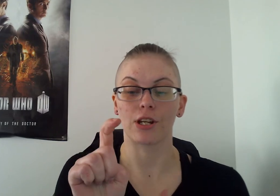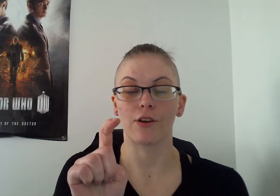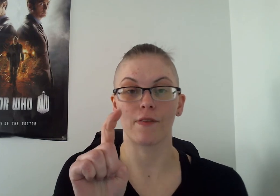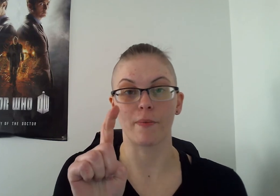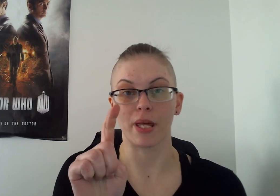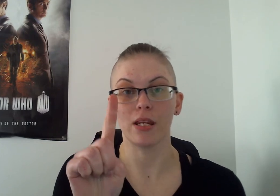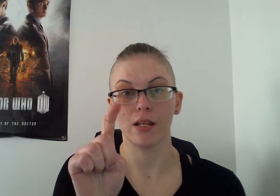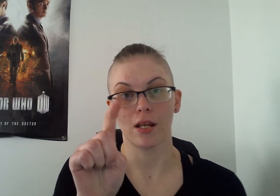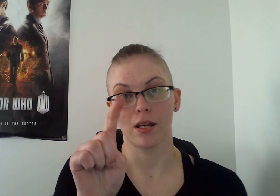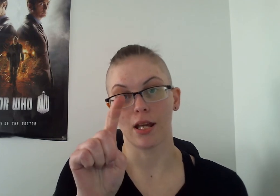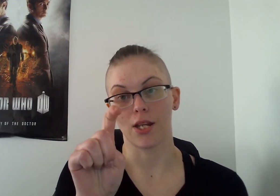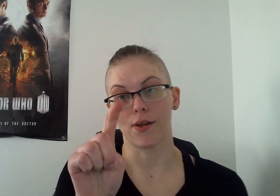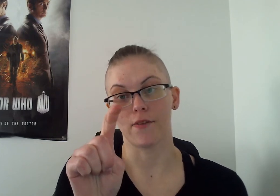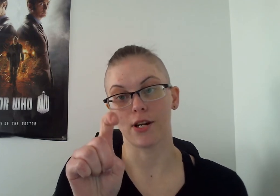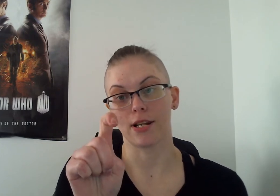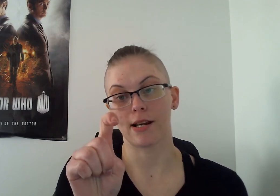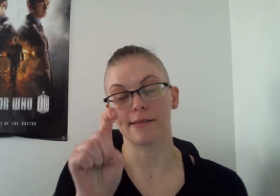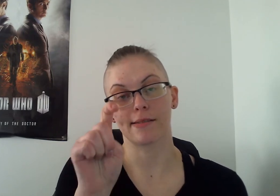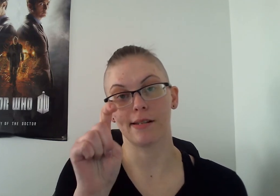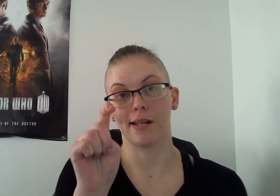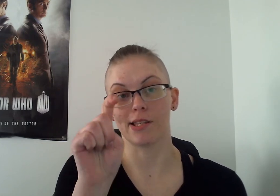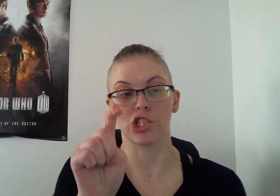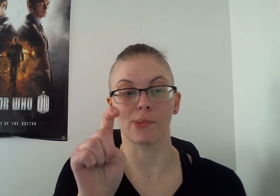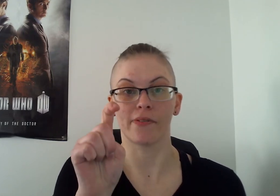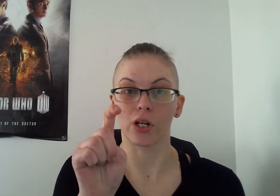your thumb in and you have your index in the shape of a hook.